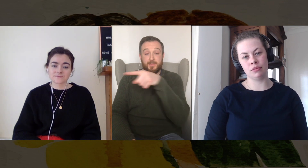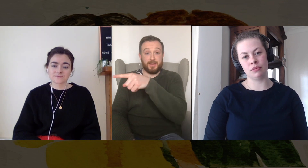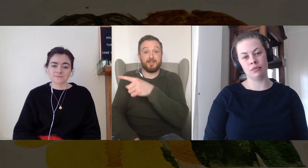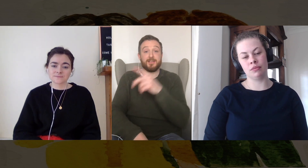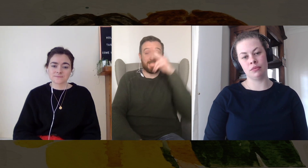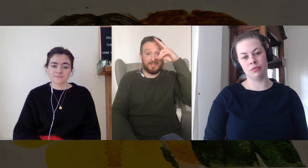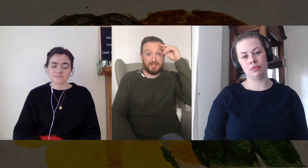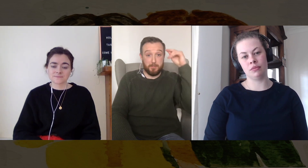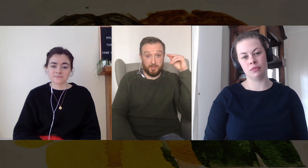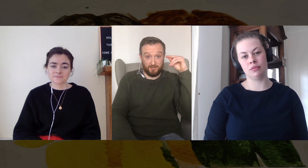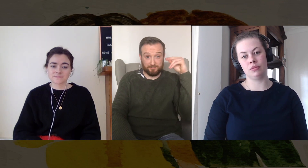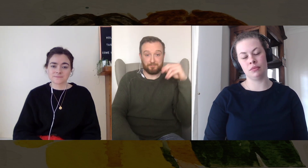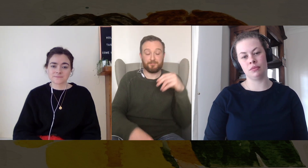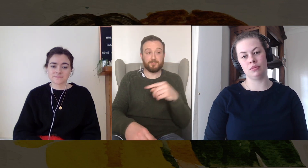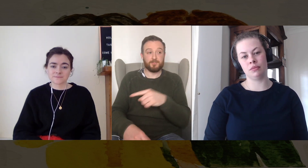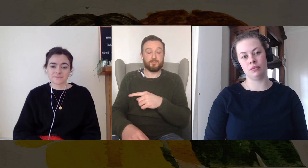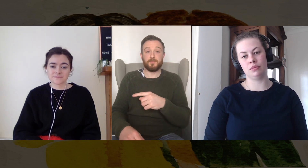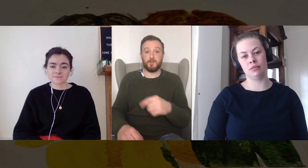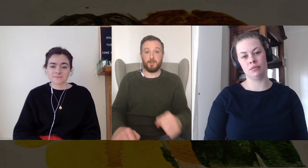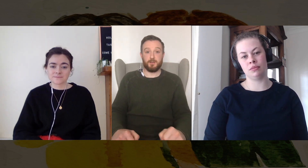Even if it's a short,